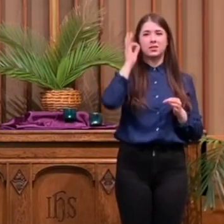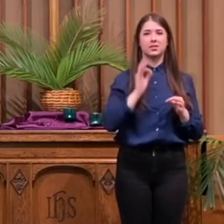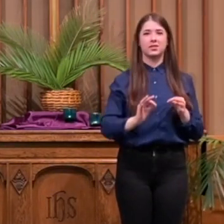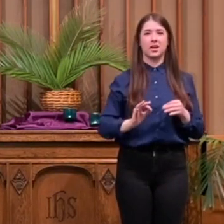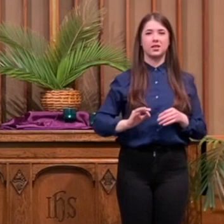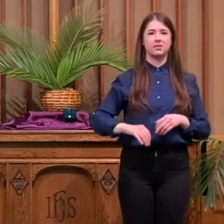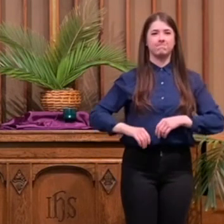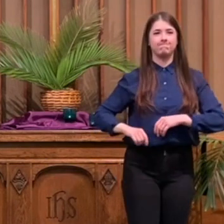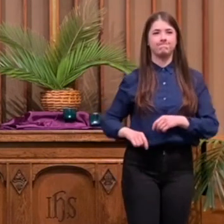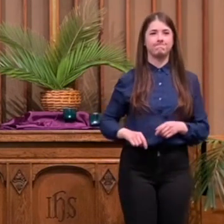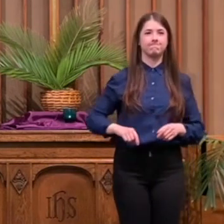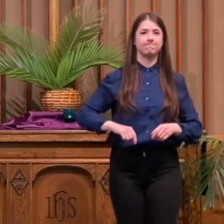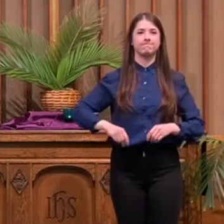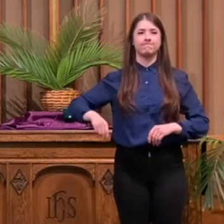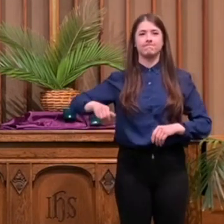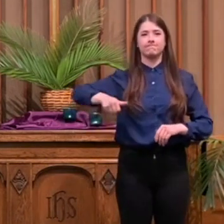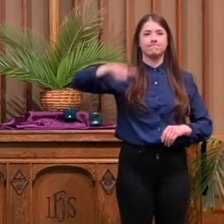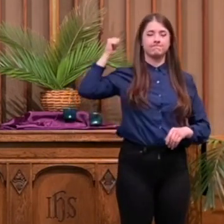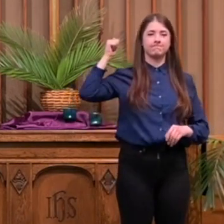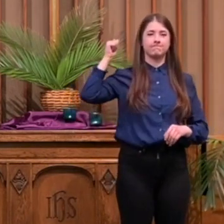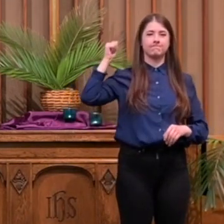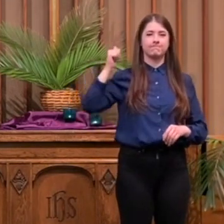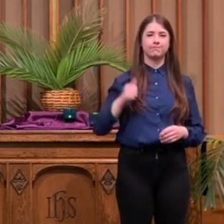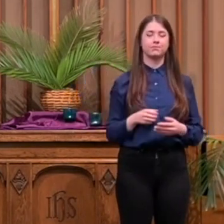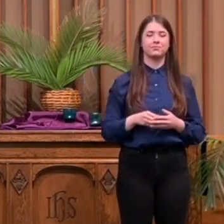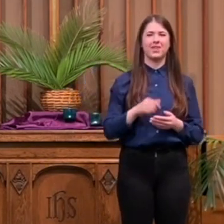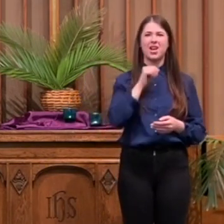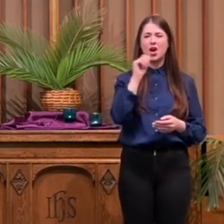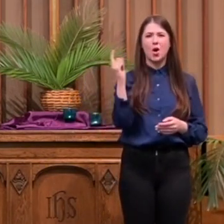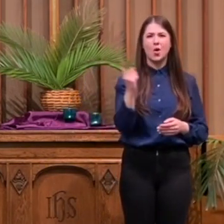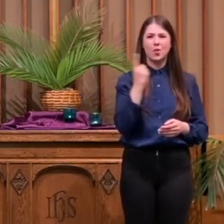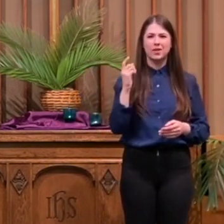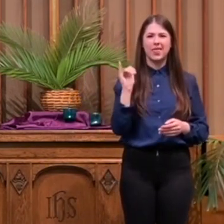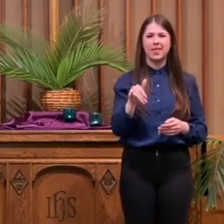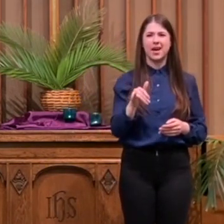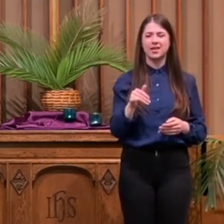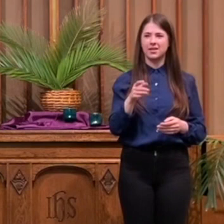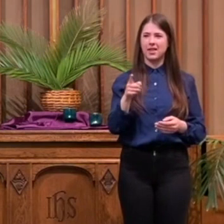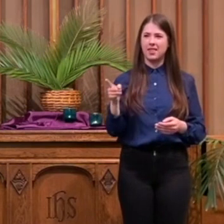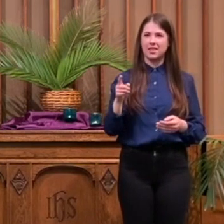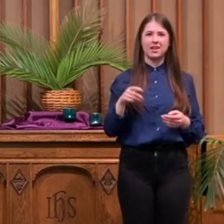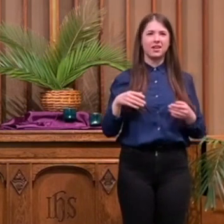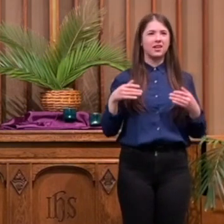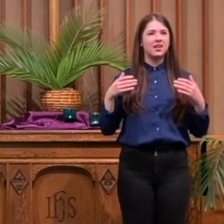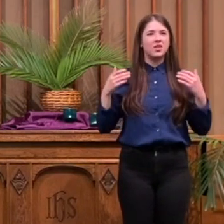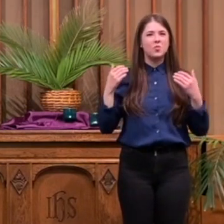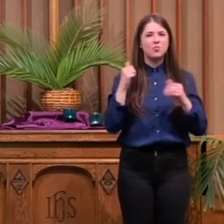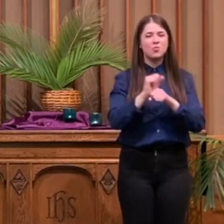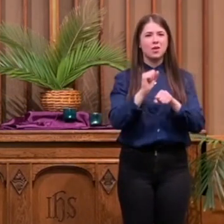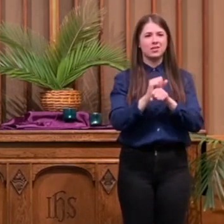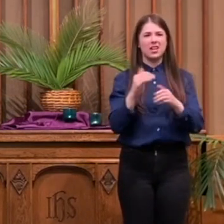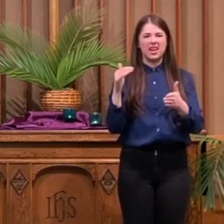their heels in instead. And not only that, they actively worked against